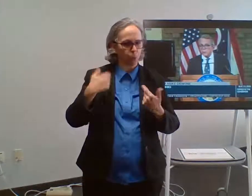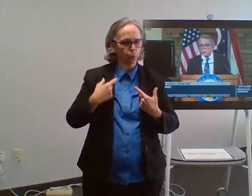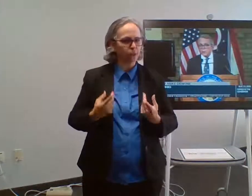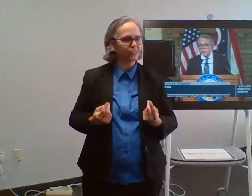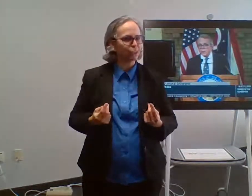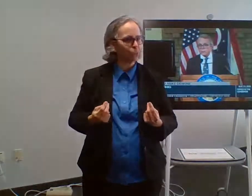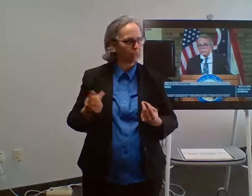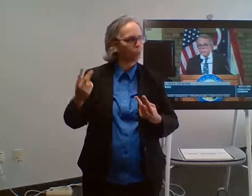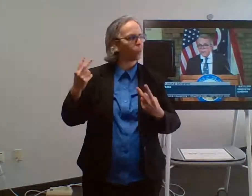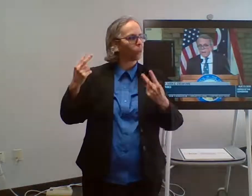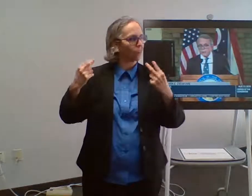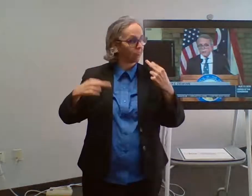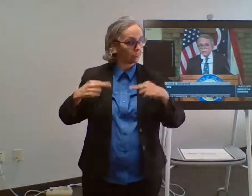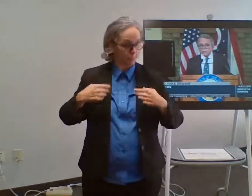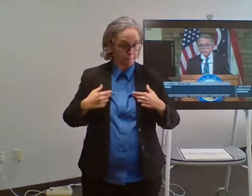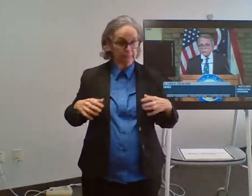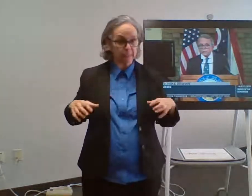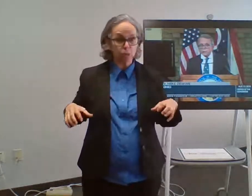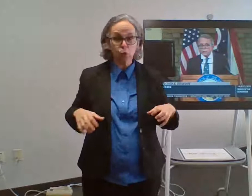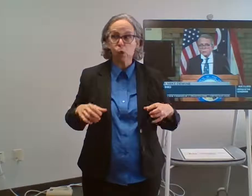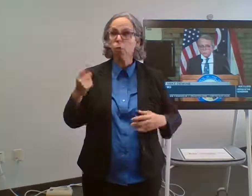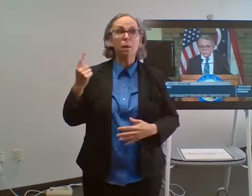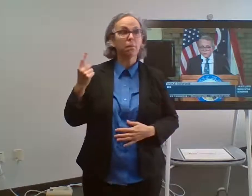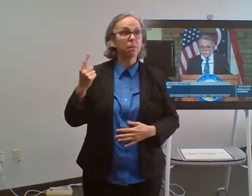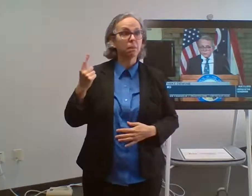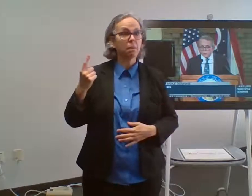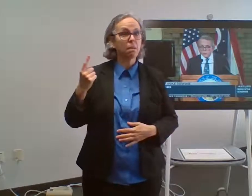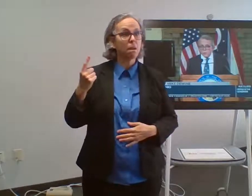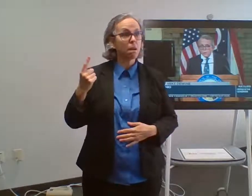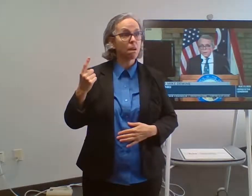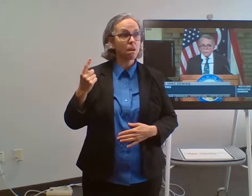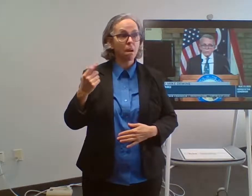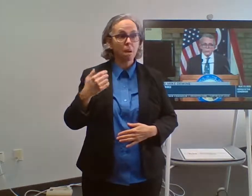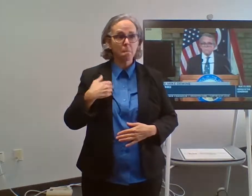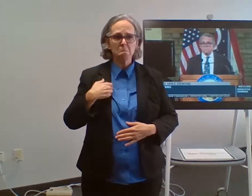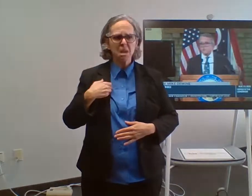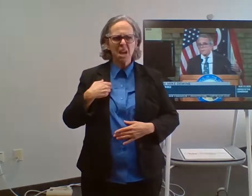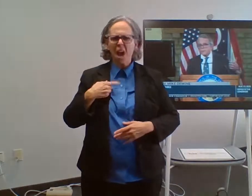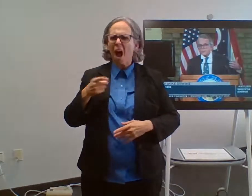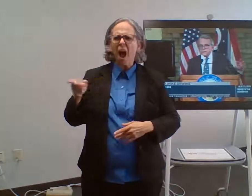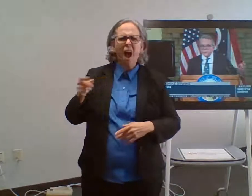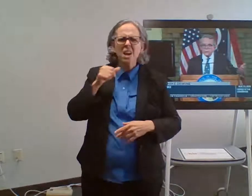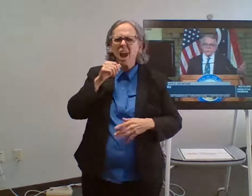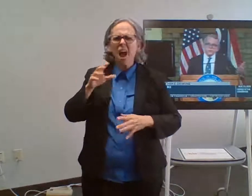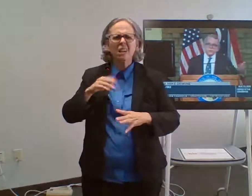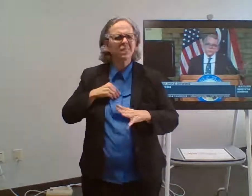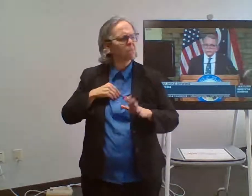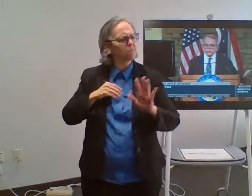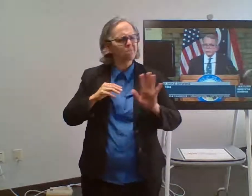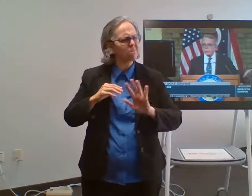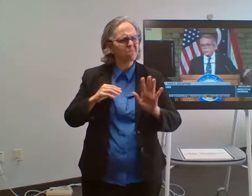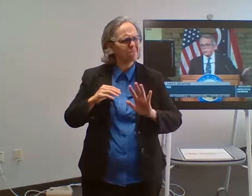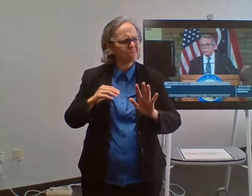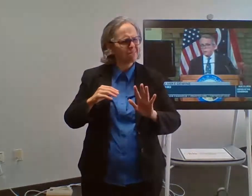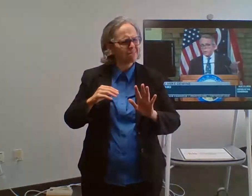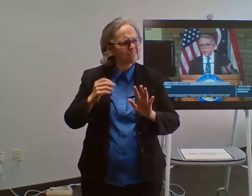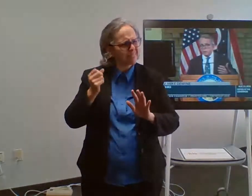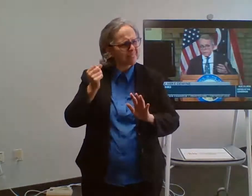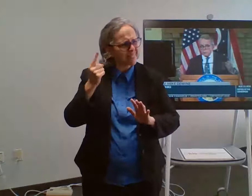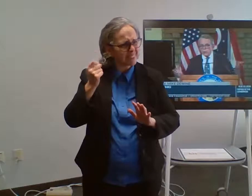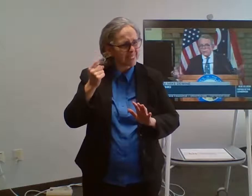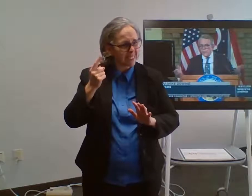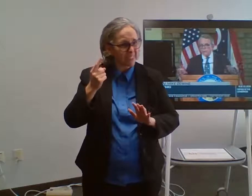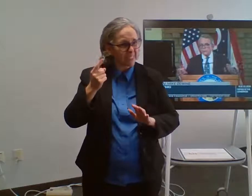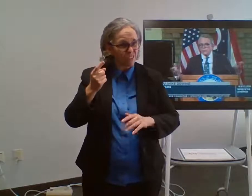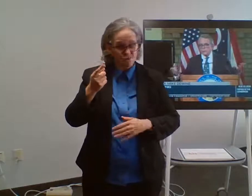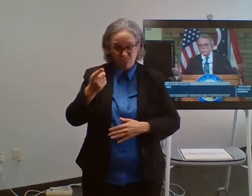racism? And do we speak out against racism? And whether this resolution is the best way to do it or not,